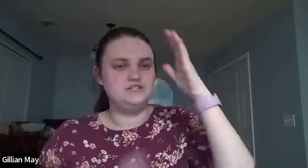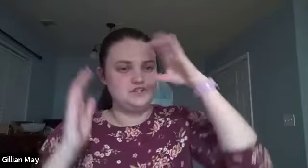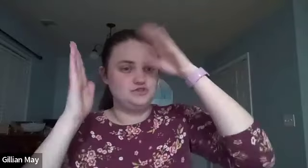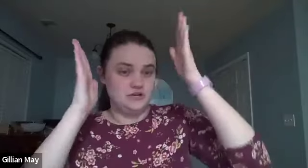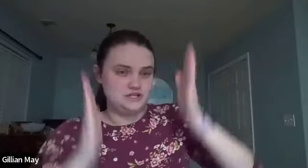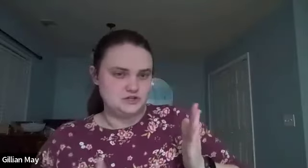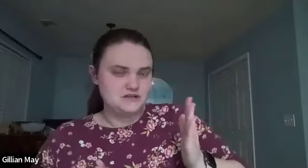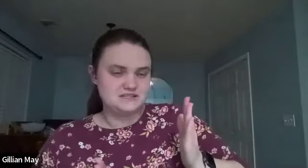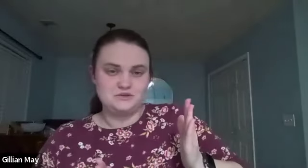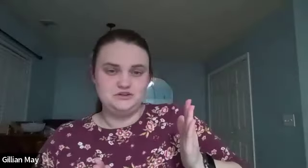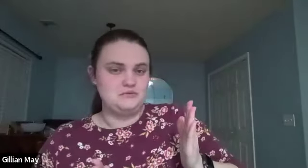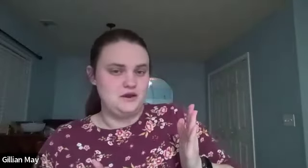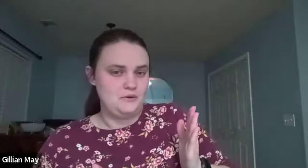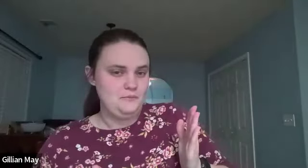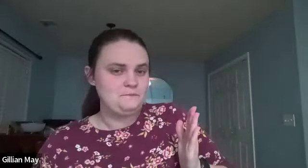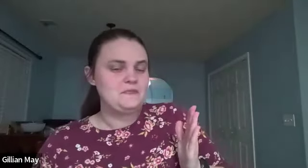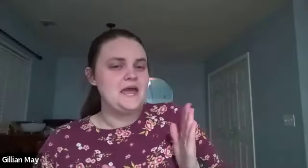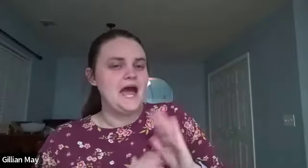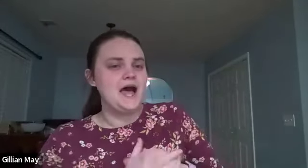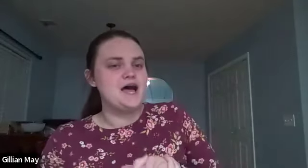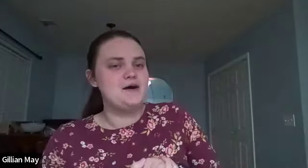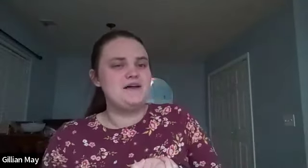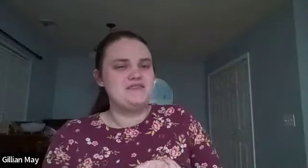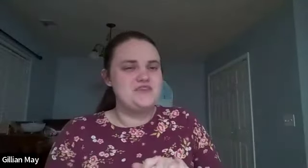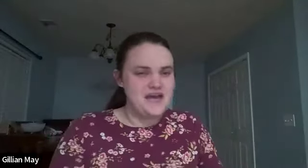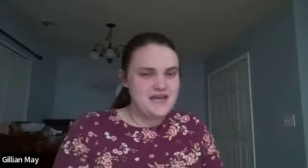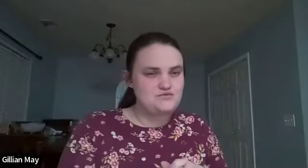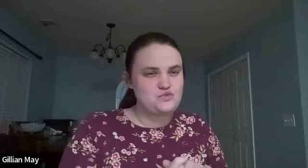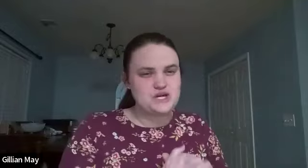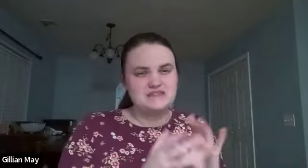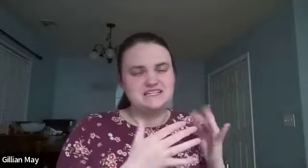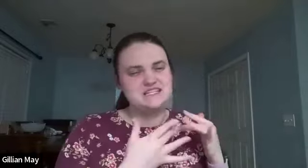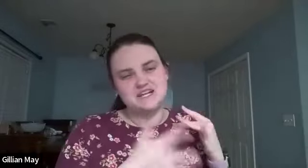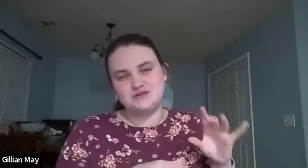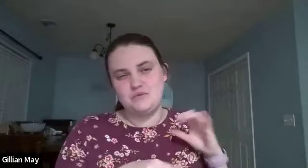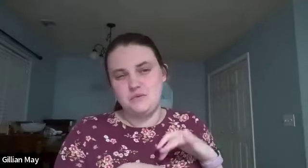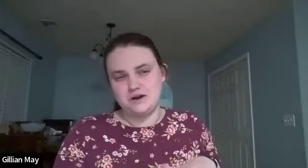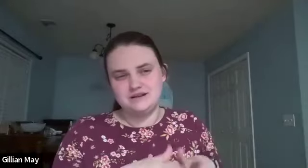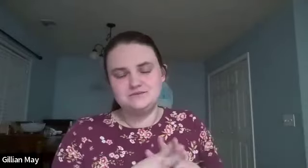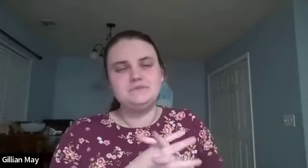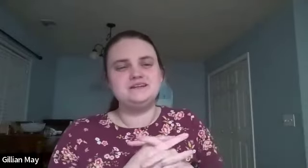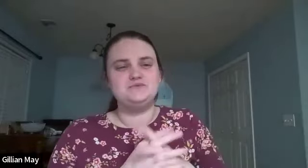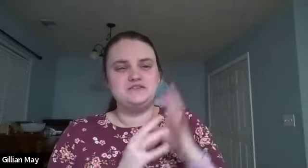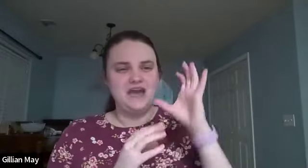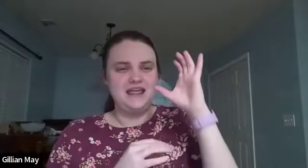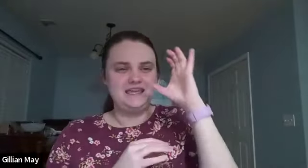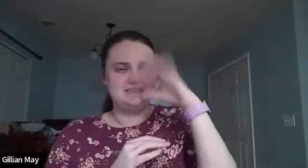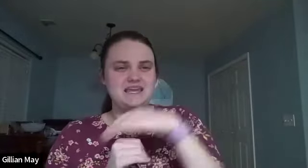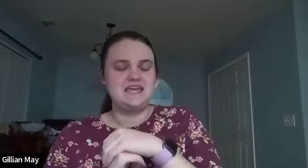just go stranger, like someone you don't know. That doesn't actually work as well, because with that, it's saying